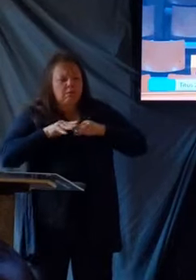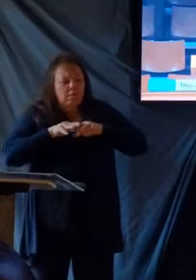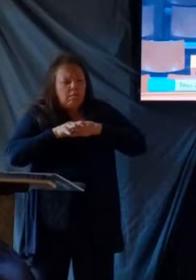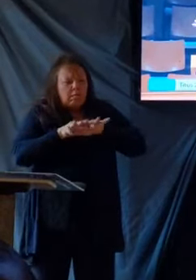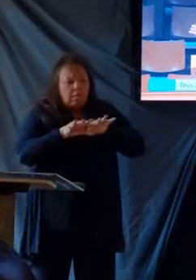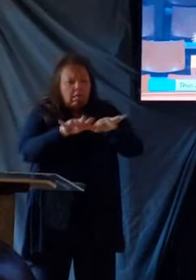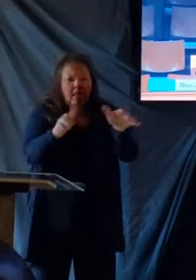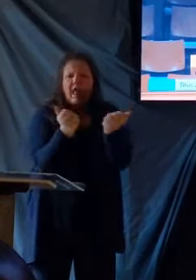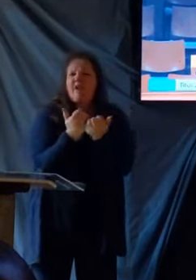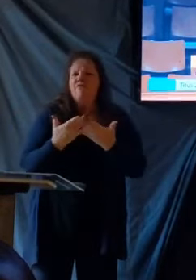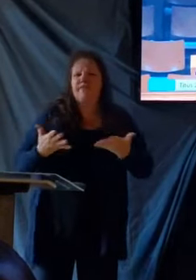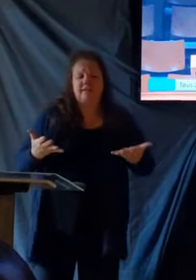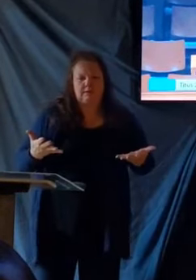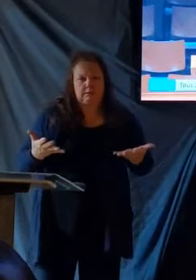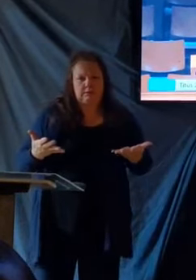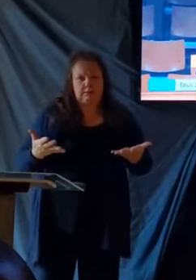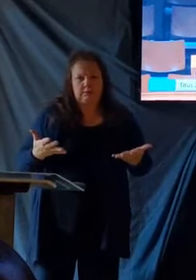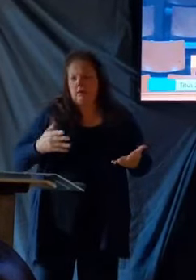permeates everything.